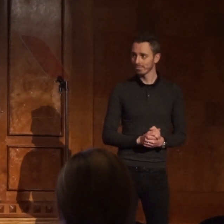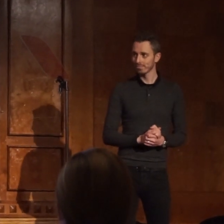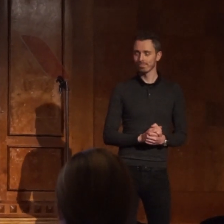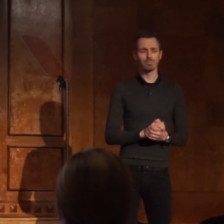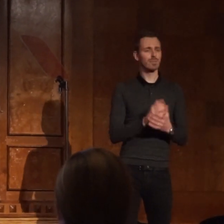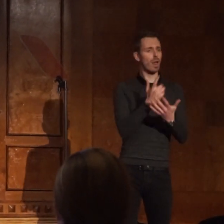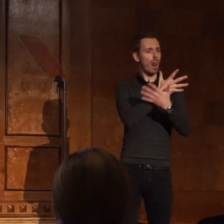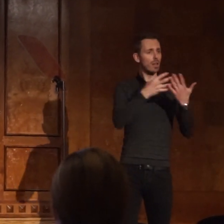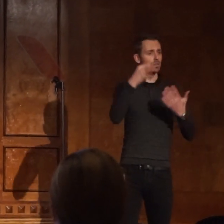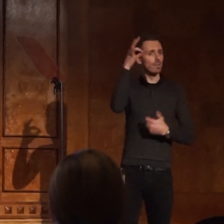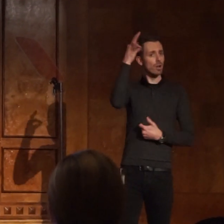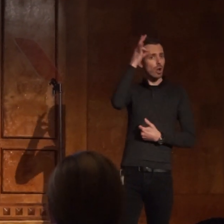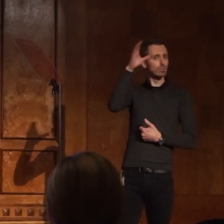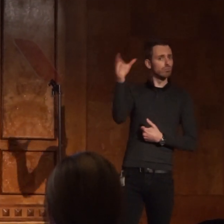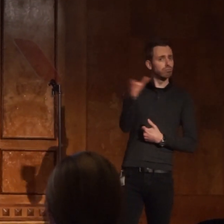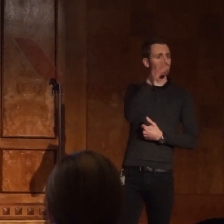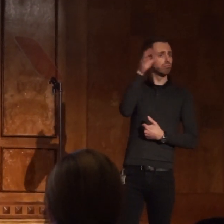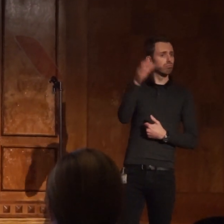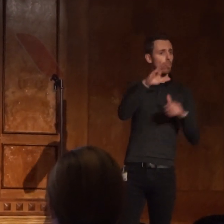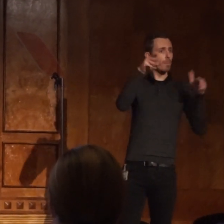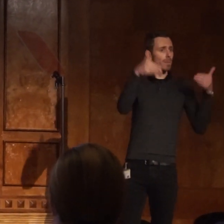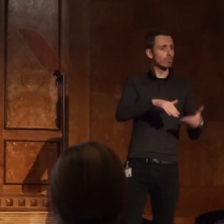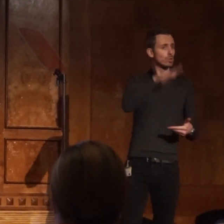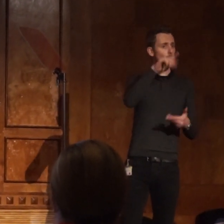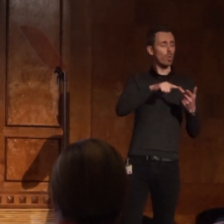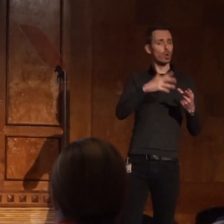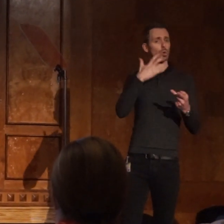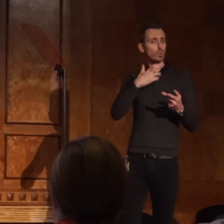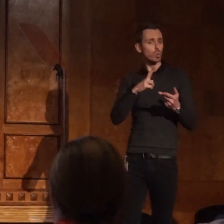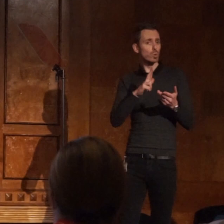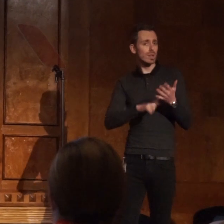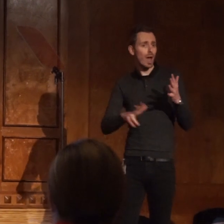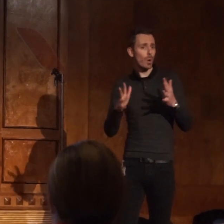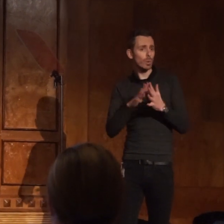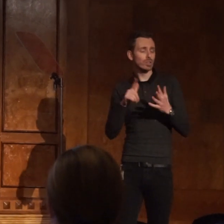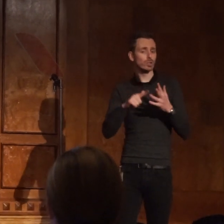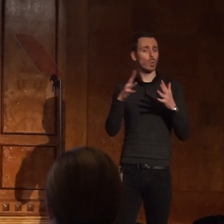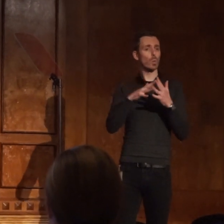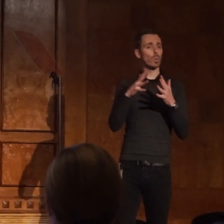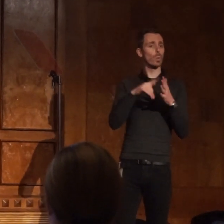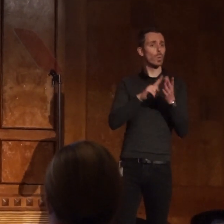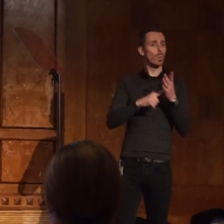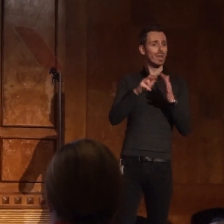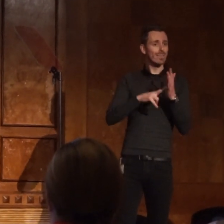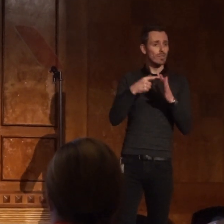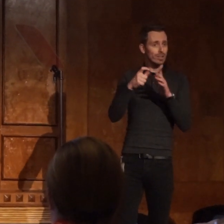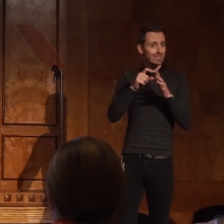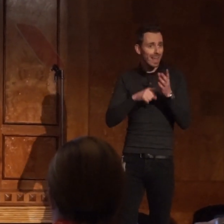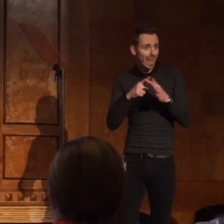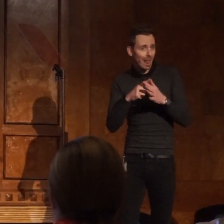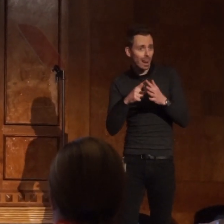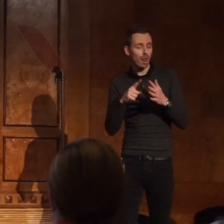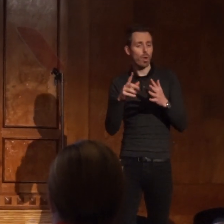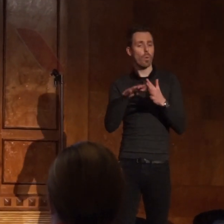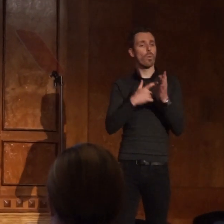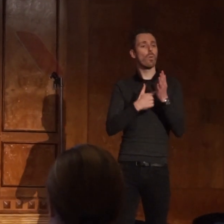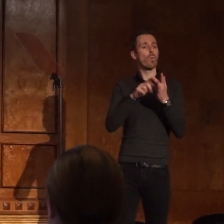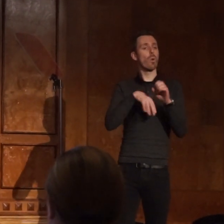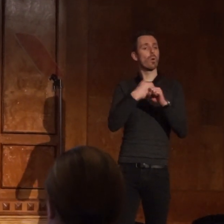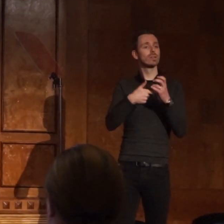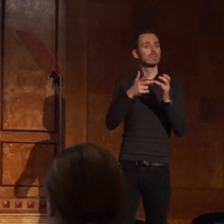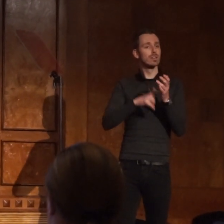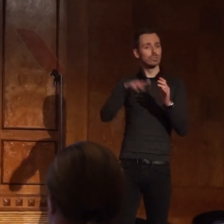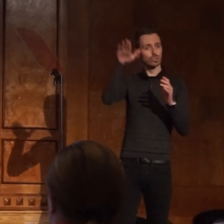Today, in the very north, Crewe and Nantwich, Weaver Vale, and Warrington South. And Warrington South was the